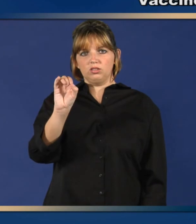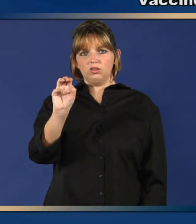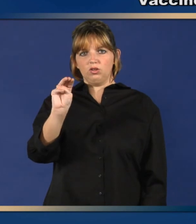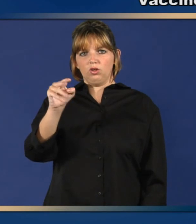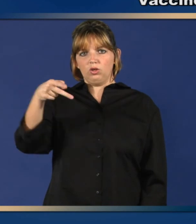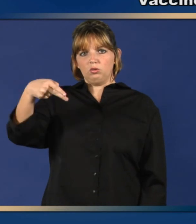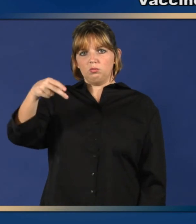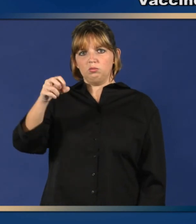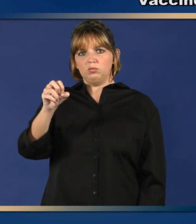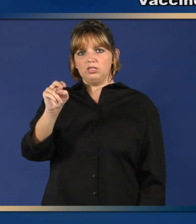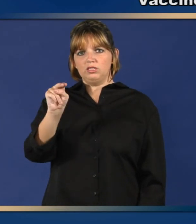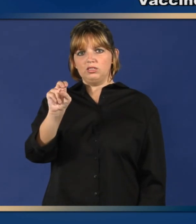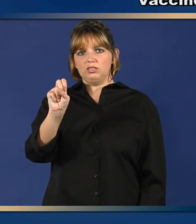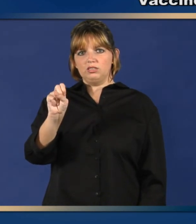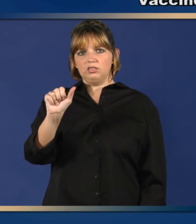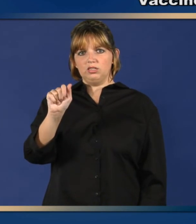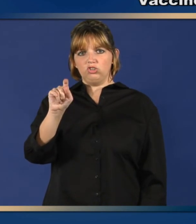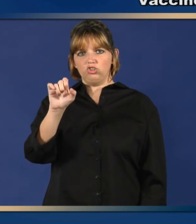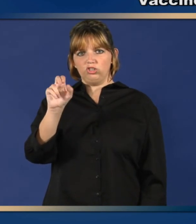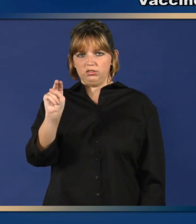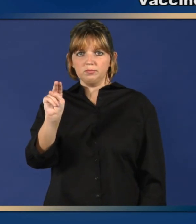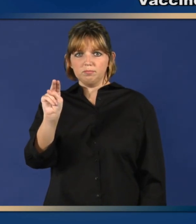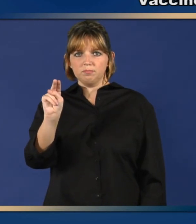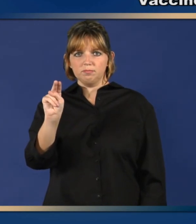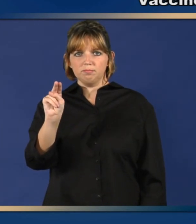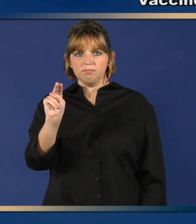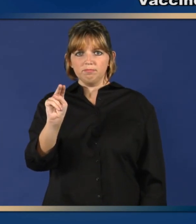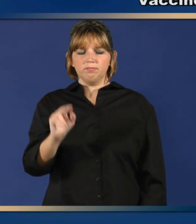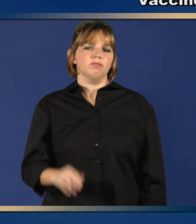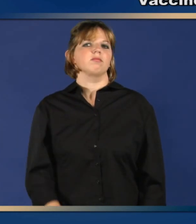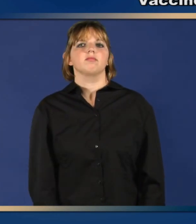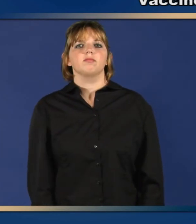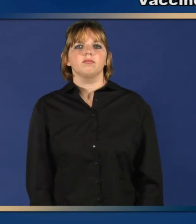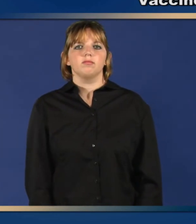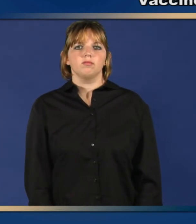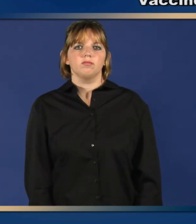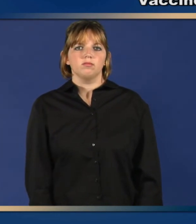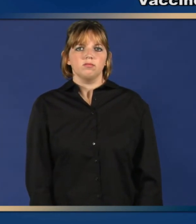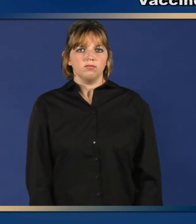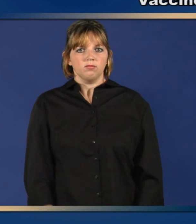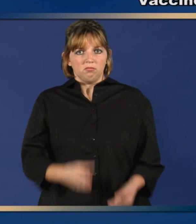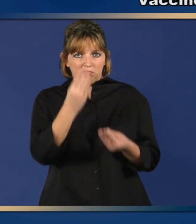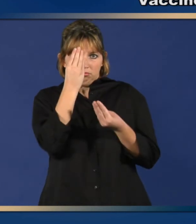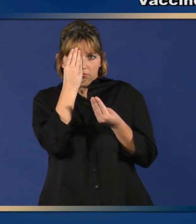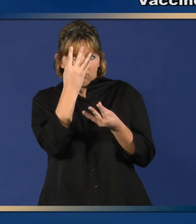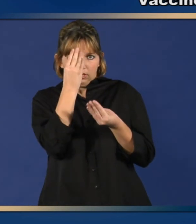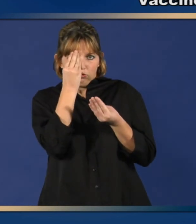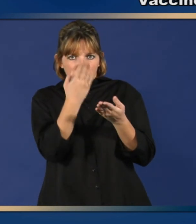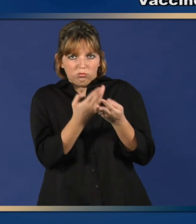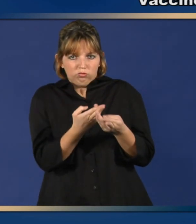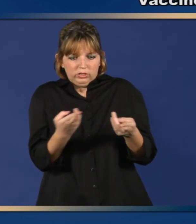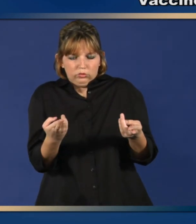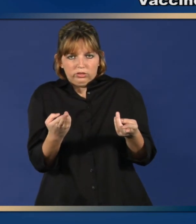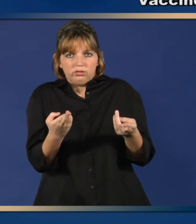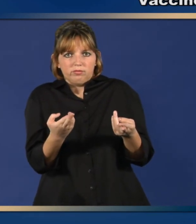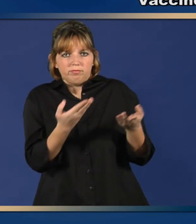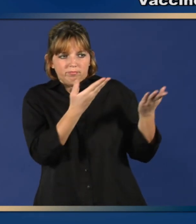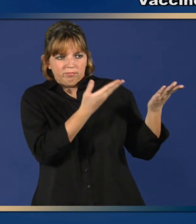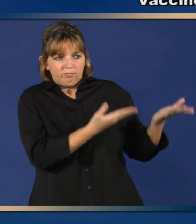resources American Academy of Pediatrics Medicine We are www